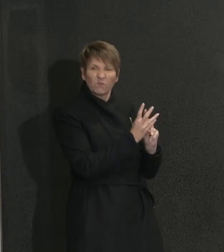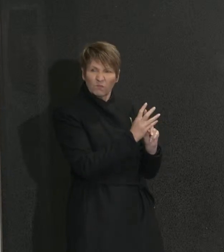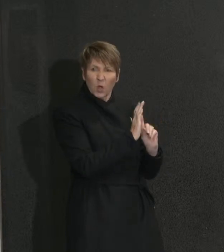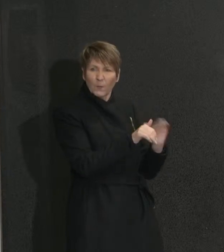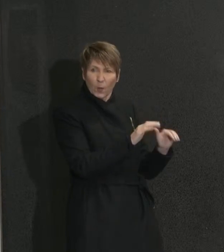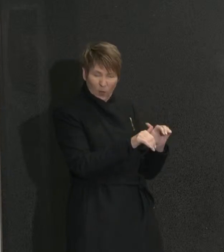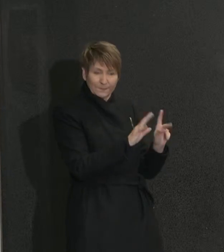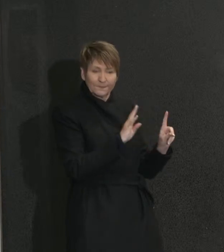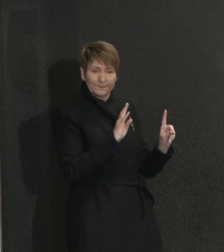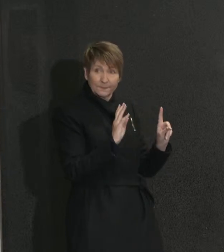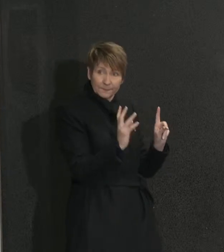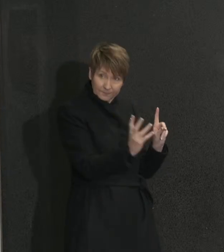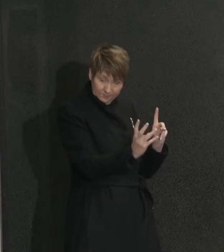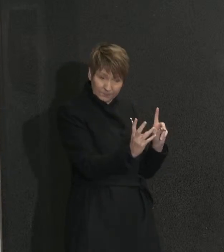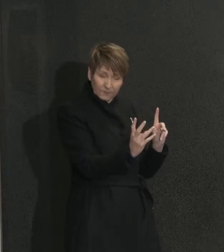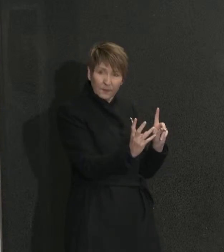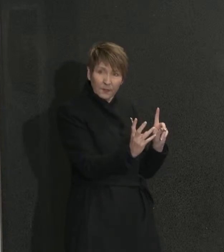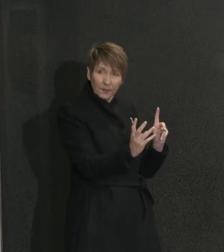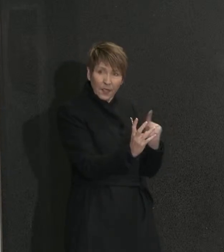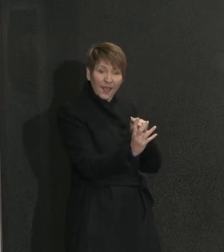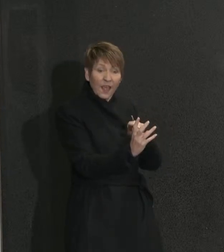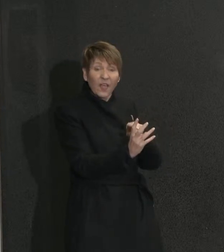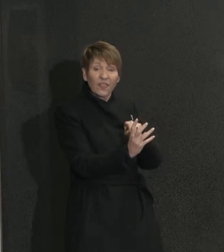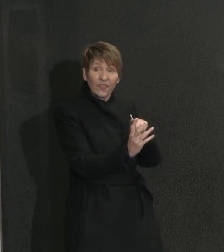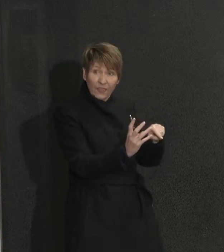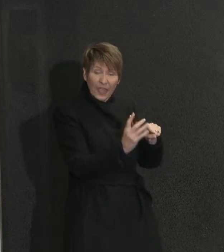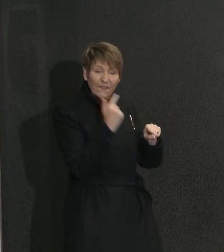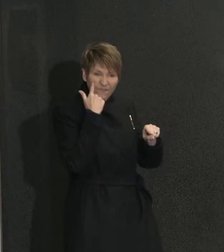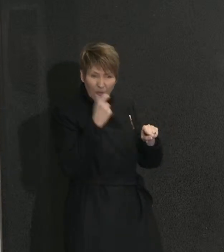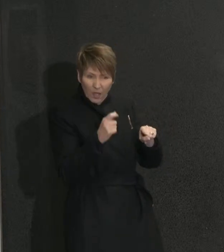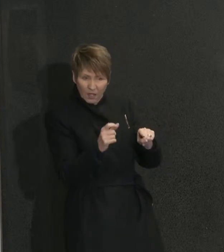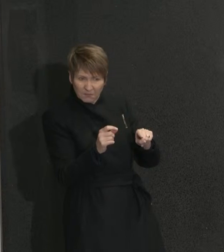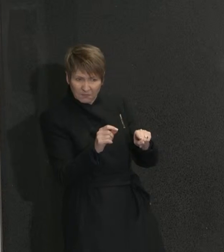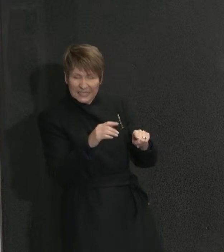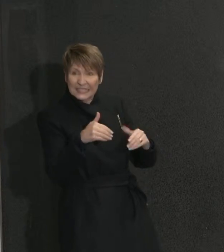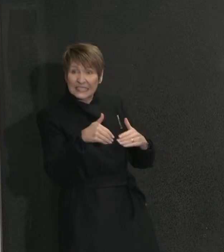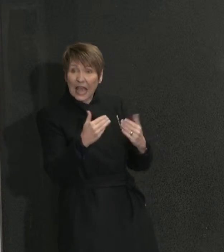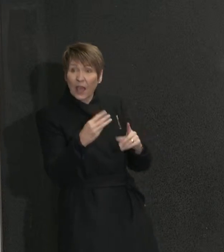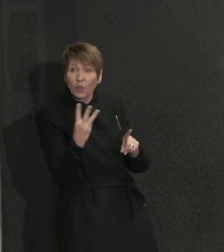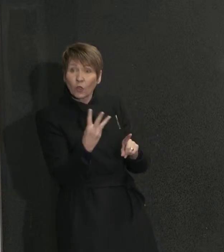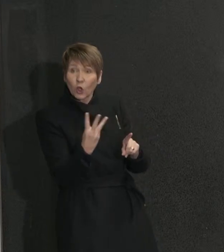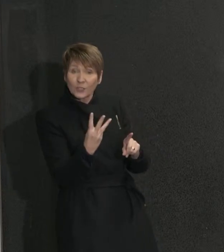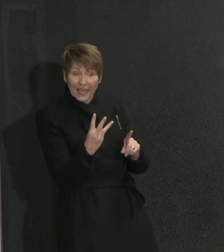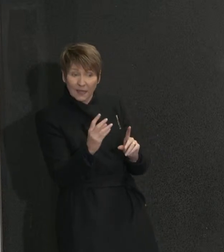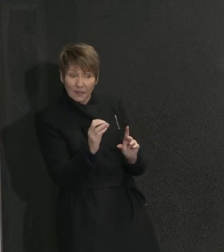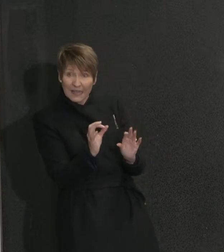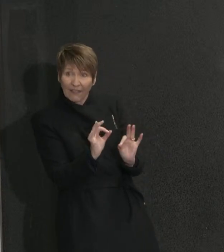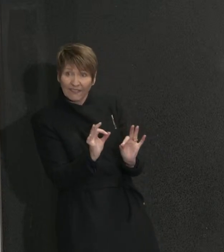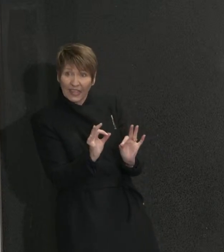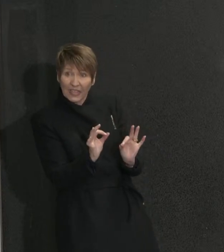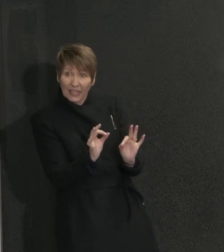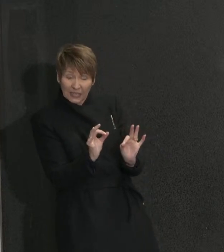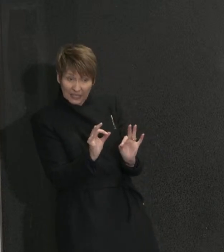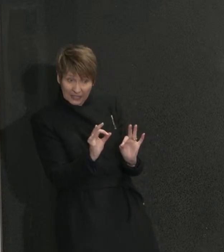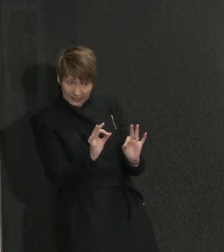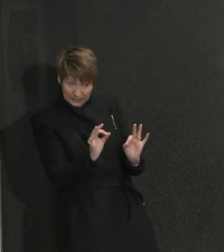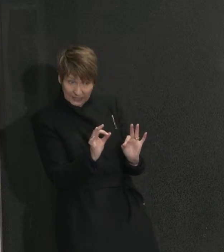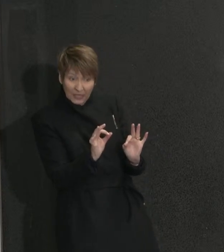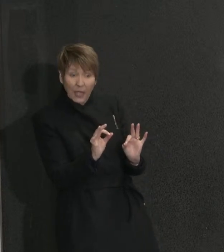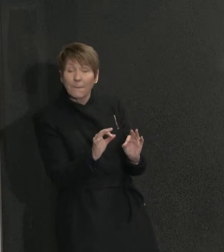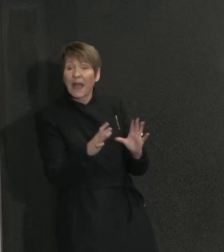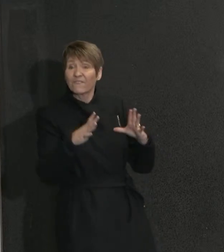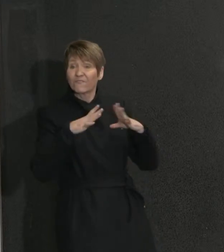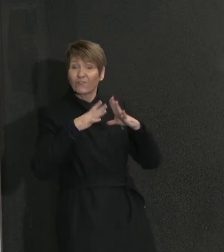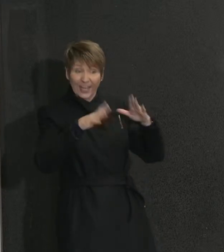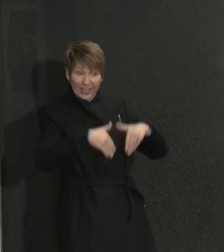on day 14, the household contacts don't need to get tested also on day 13. That's right. So they may have been positive as well and have left isolation